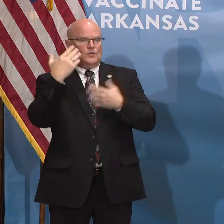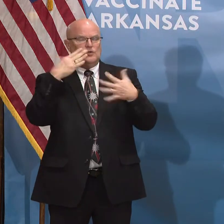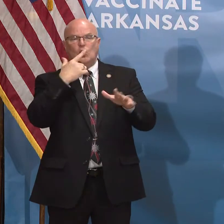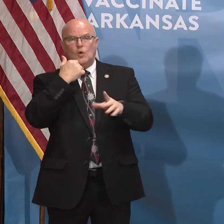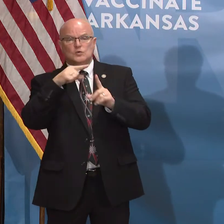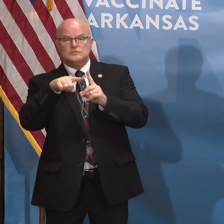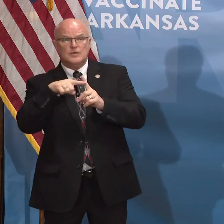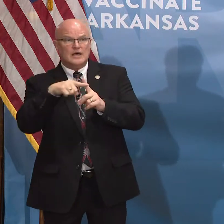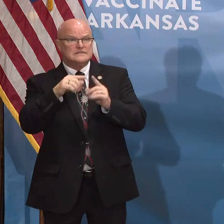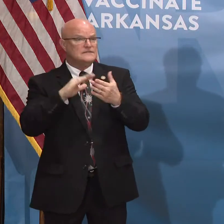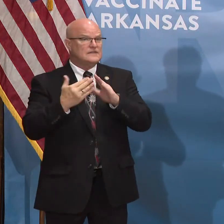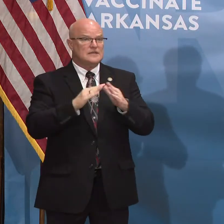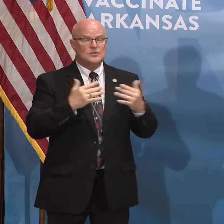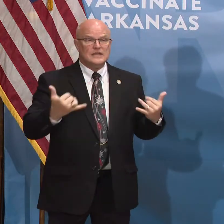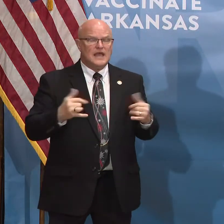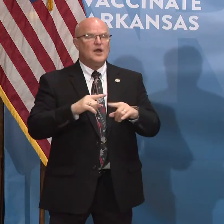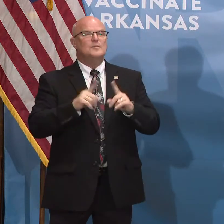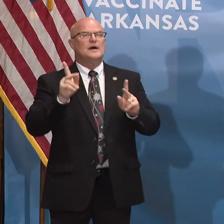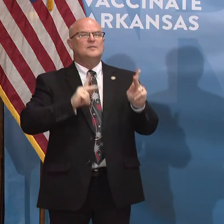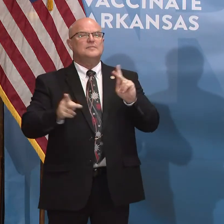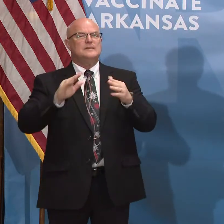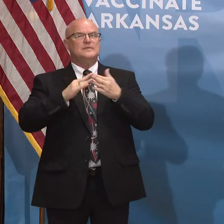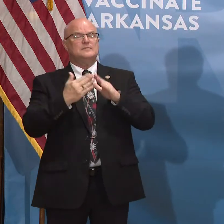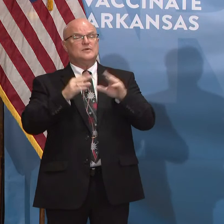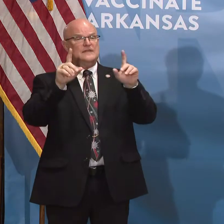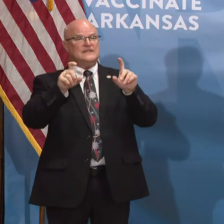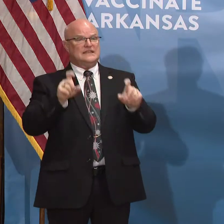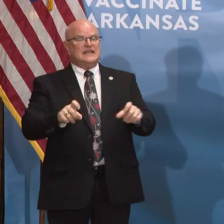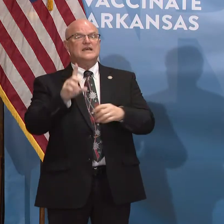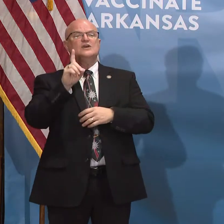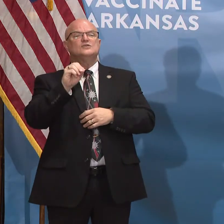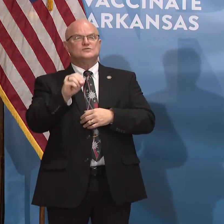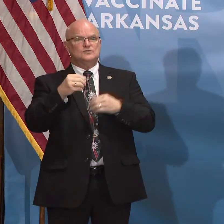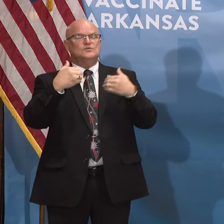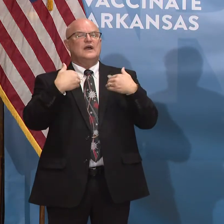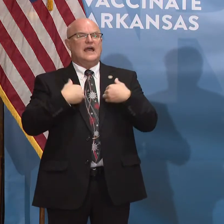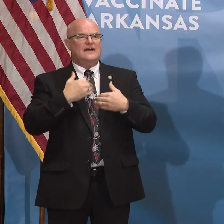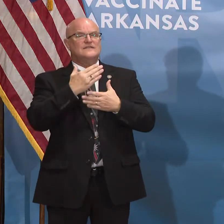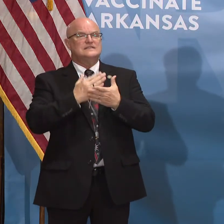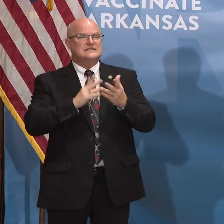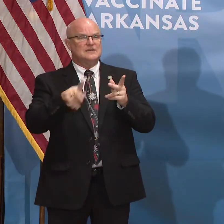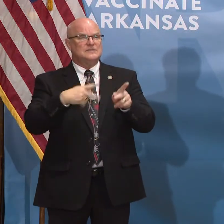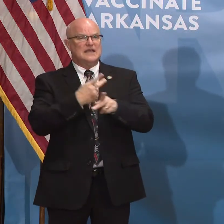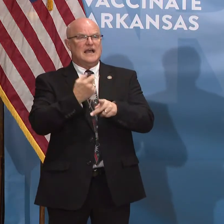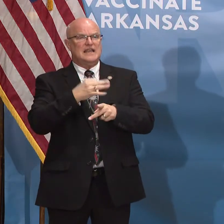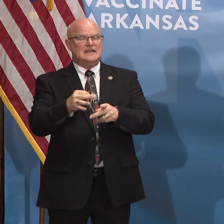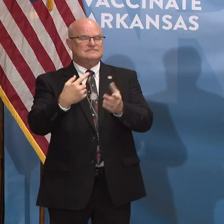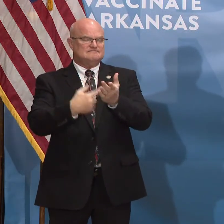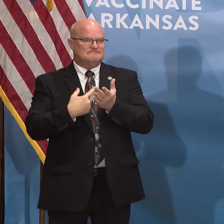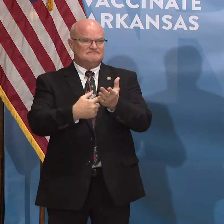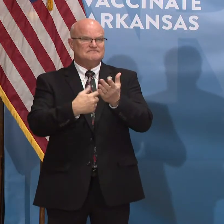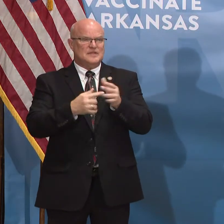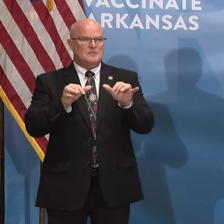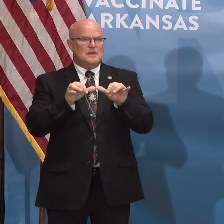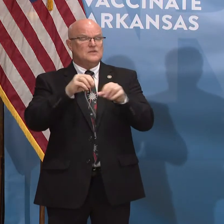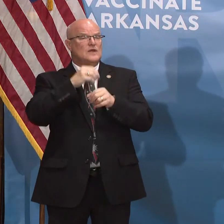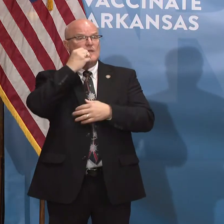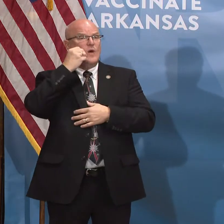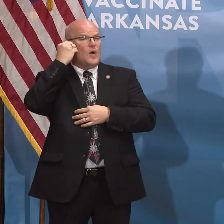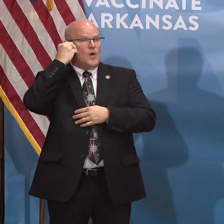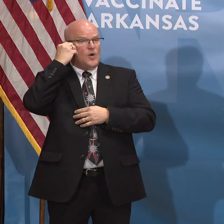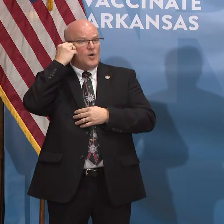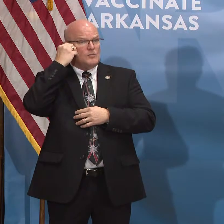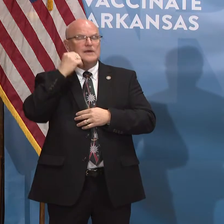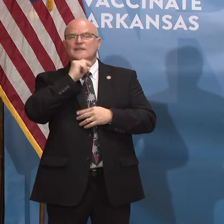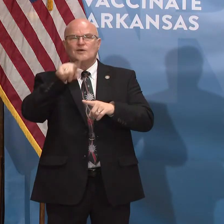But we also believe that people in the community that test do undergo some form of mitigation measure in their home. That is,